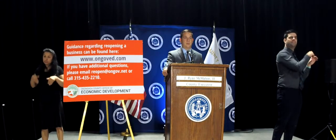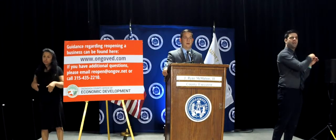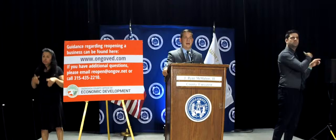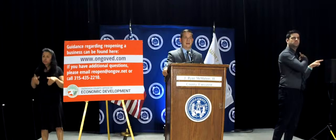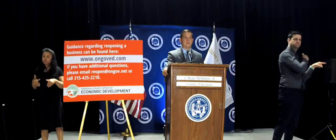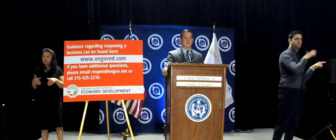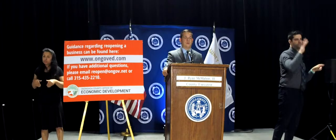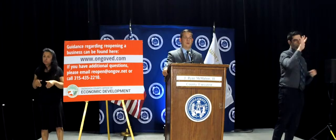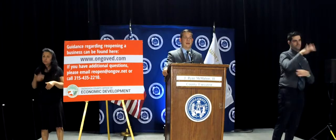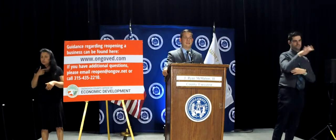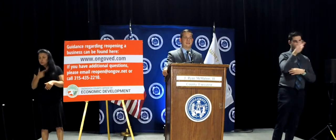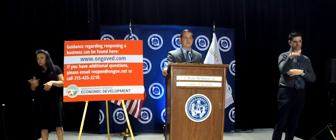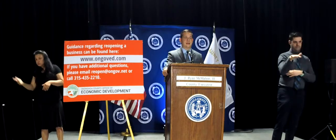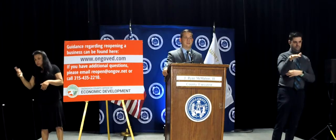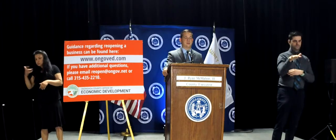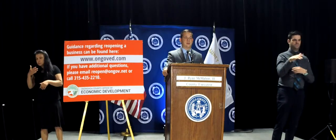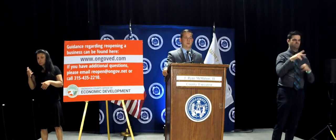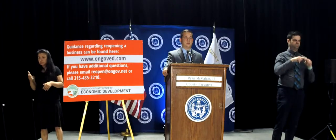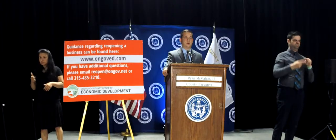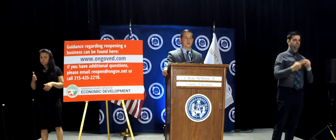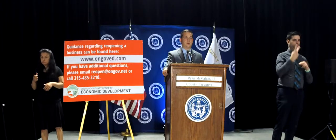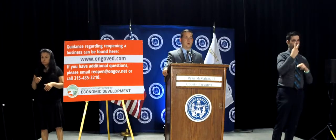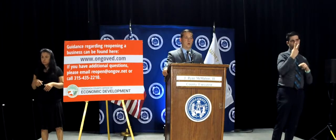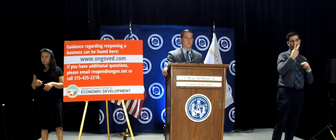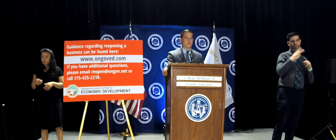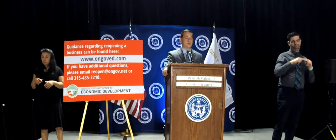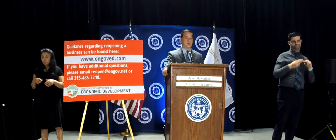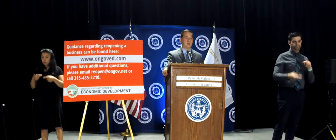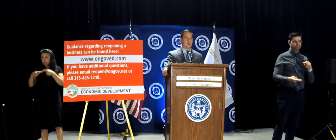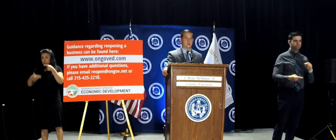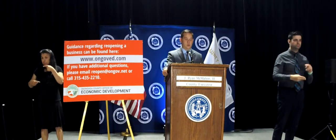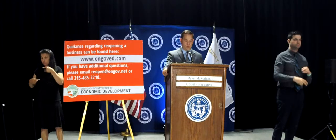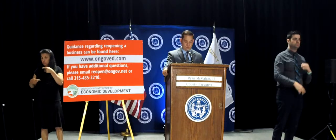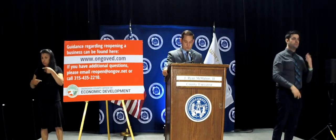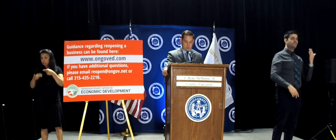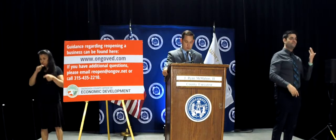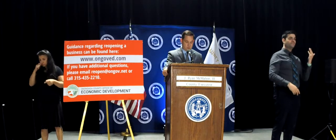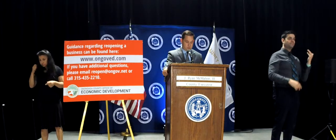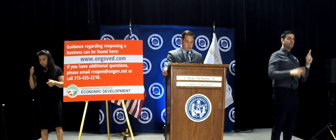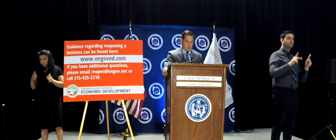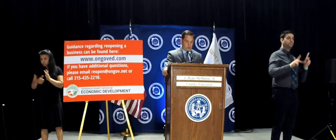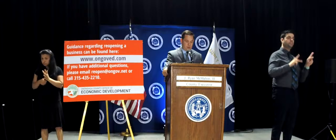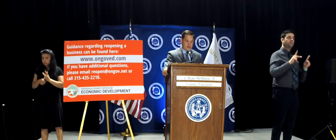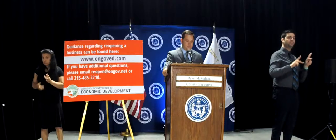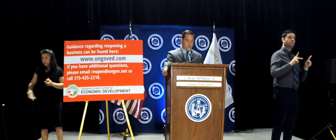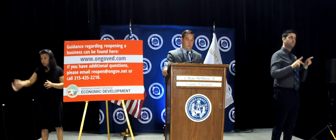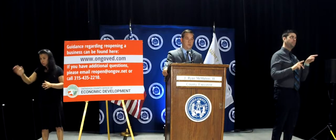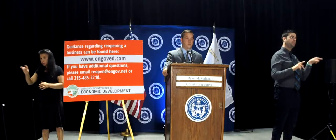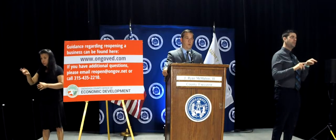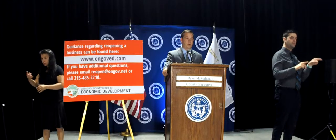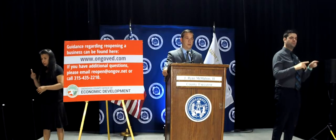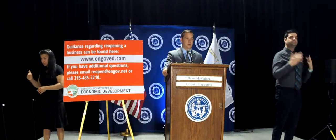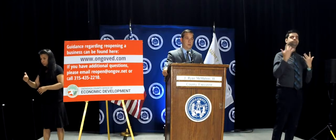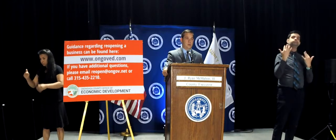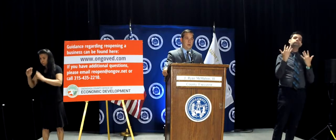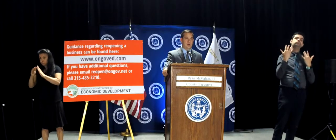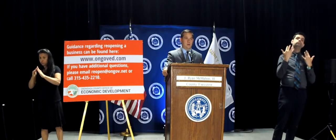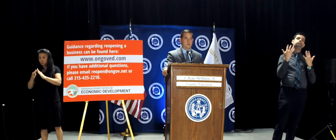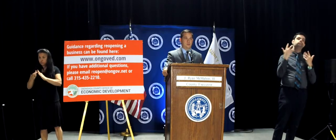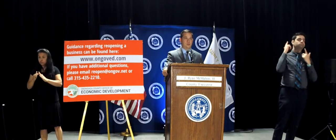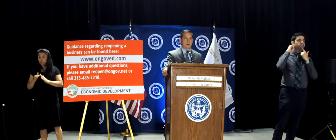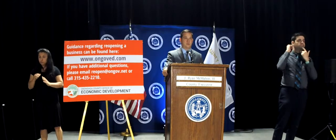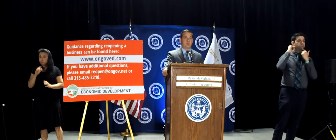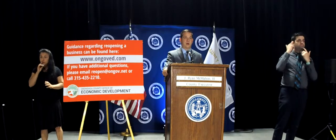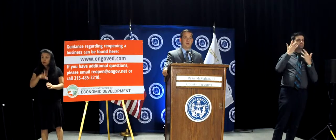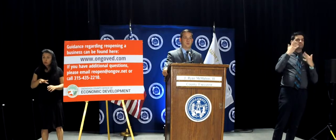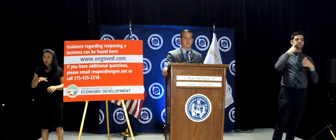a negative COVID-19 test so they can return to their homes and nursing homes. So our real hospital number is 40.